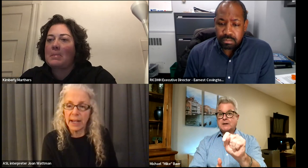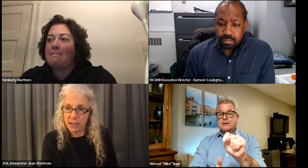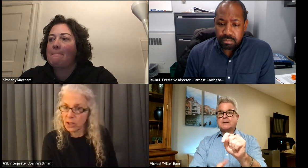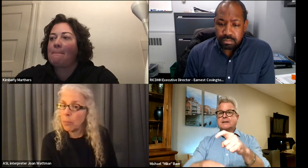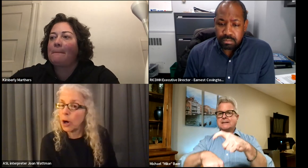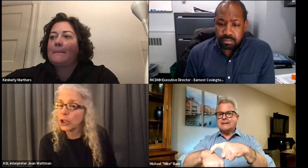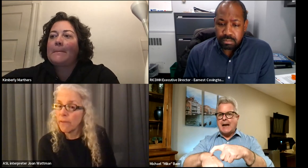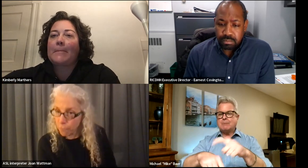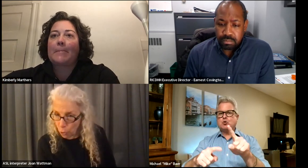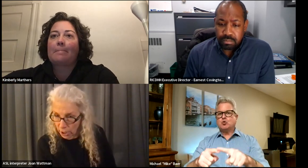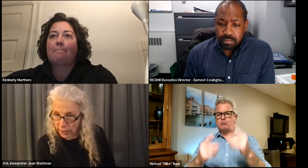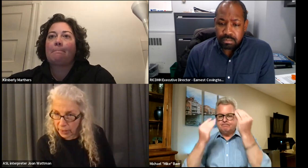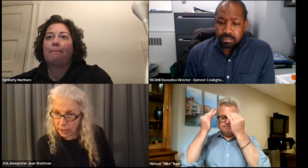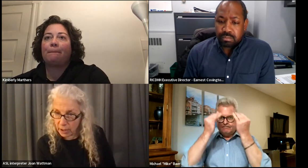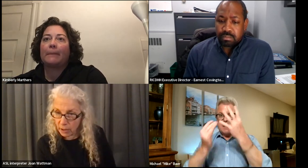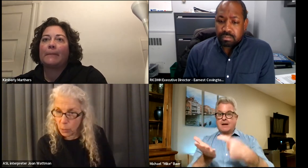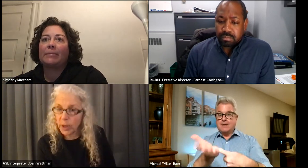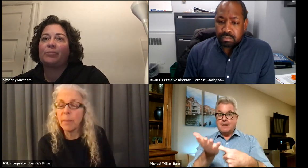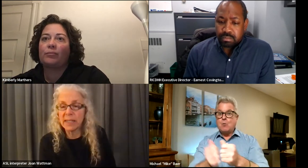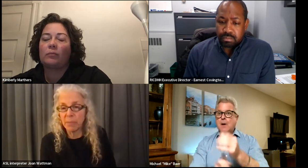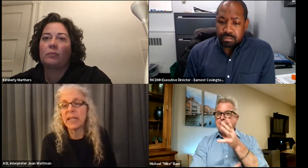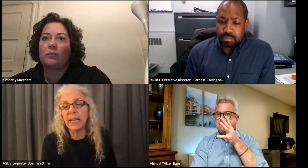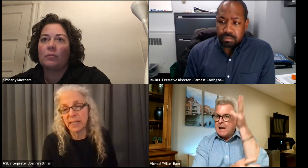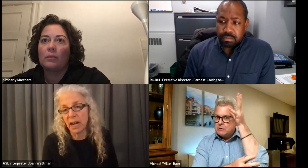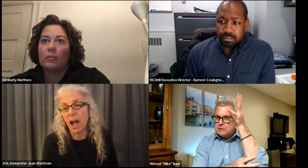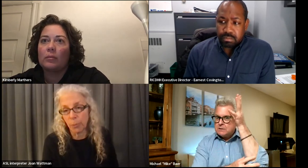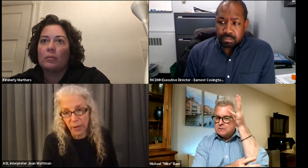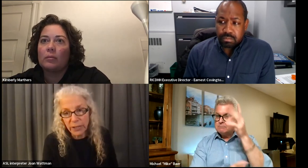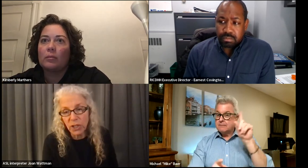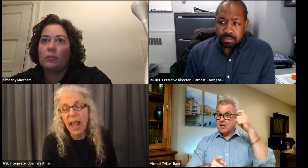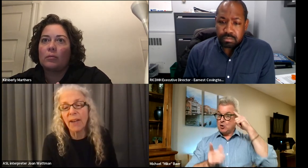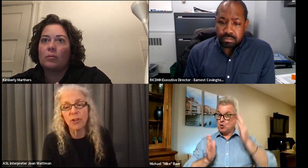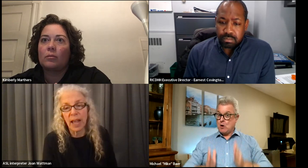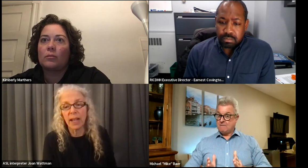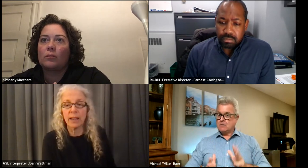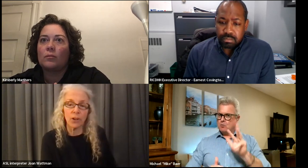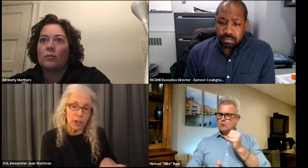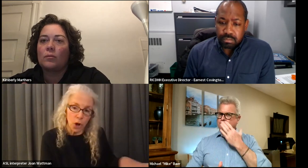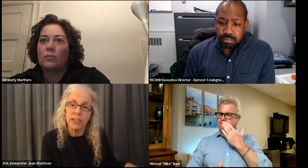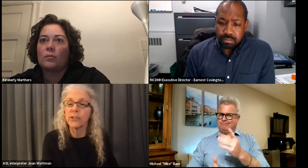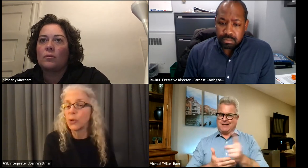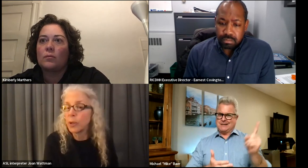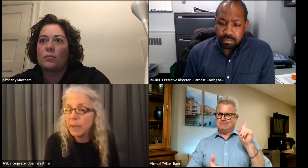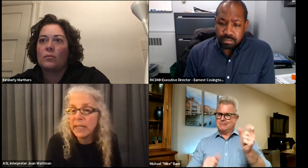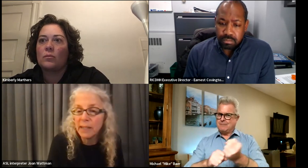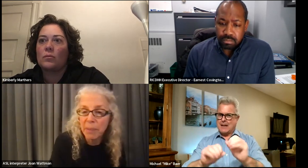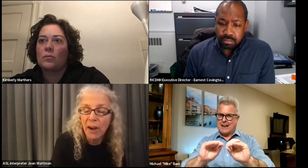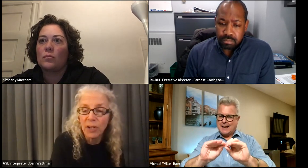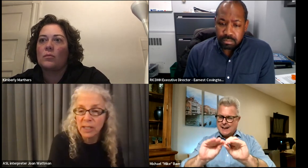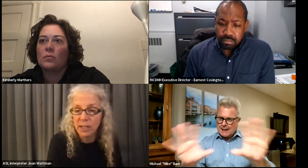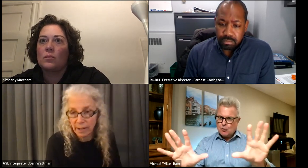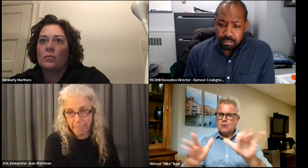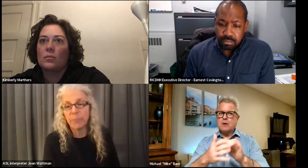still has until March 4th where the mask mandate is in operation. After that, they're going to talk to school committees